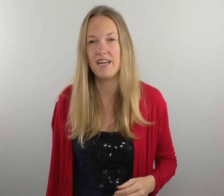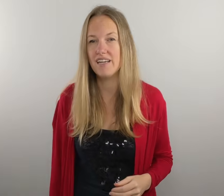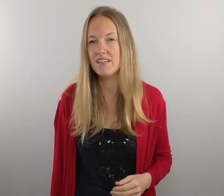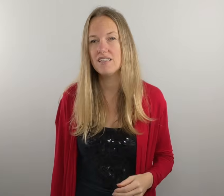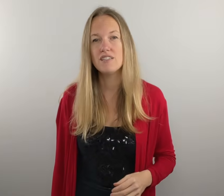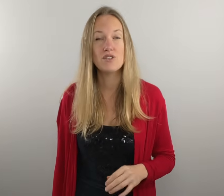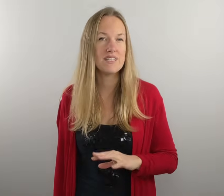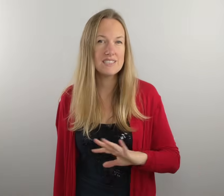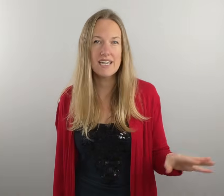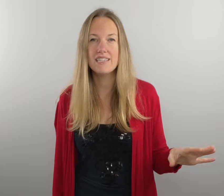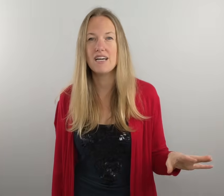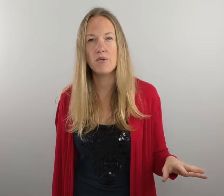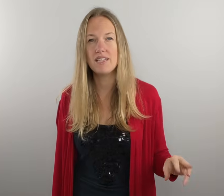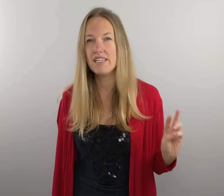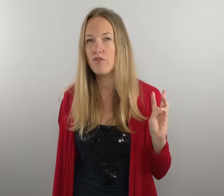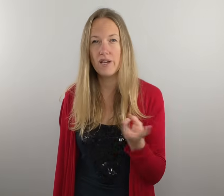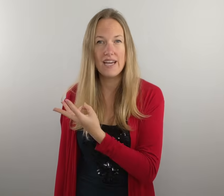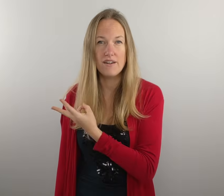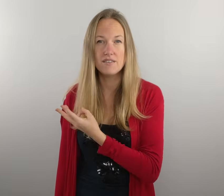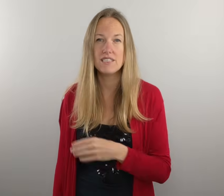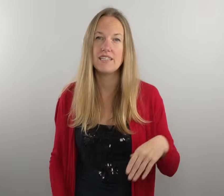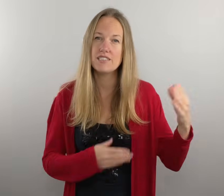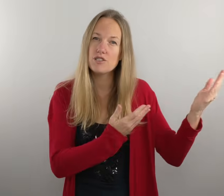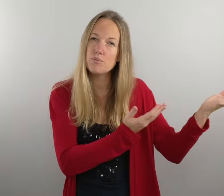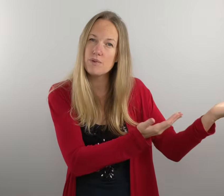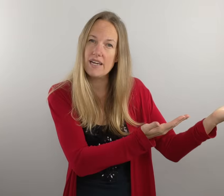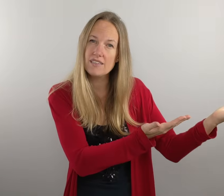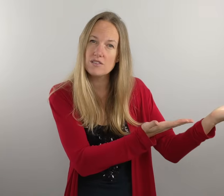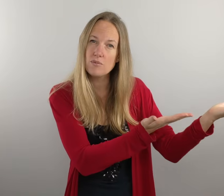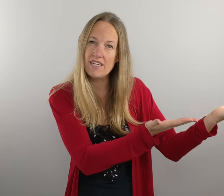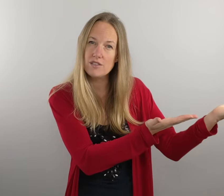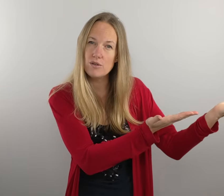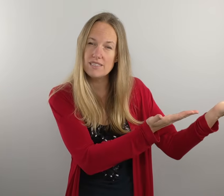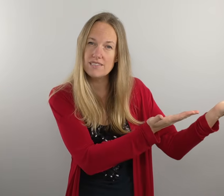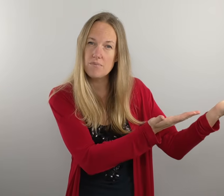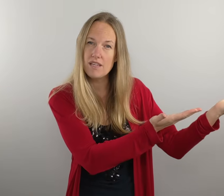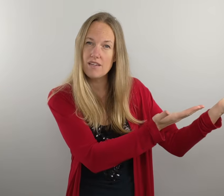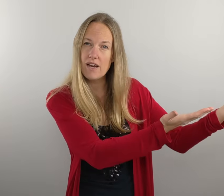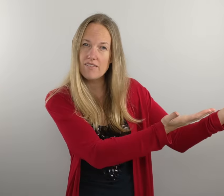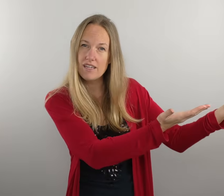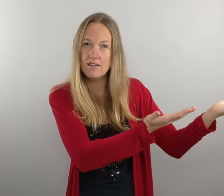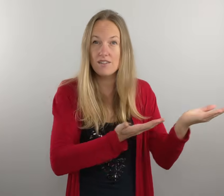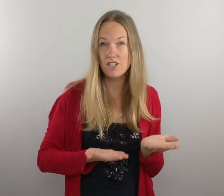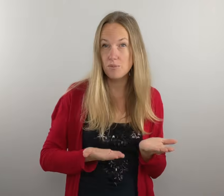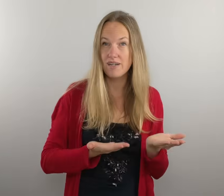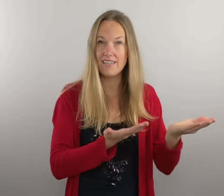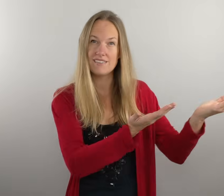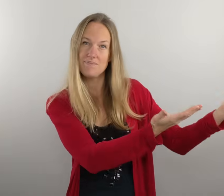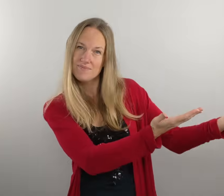bring. So in this case, I would leave we out and just do bring. So imagine holding something, you have it here, and you're gonna bring it.